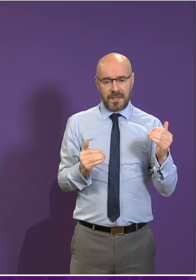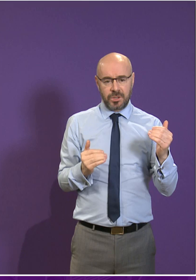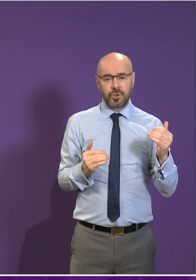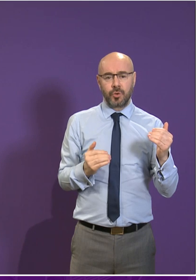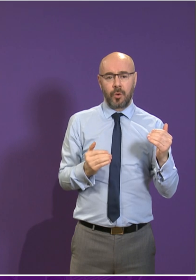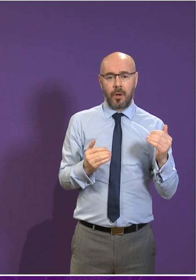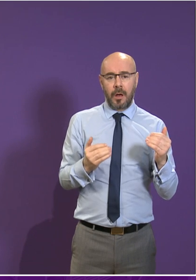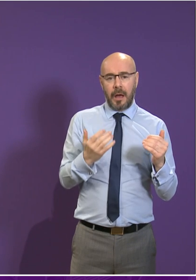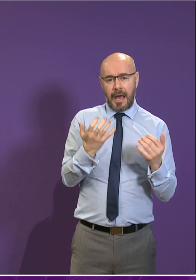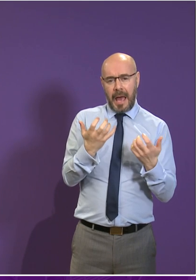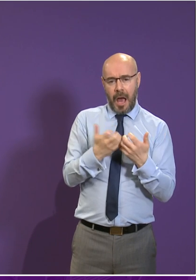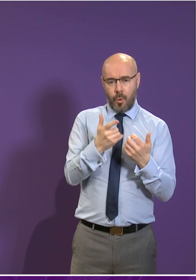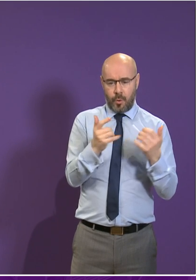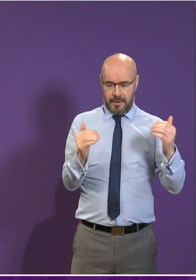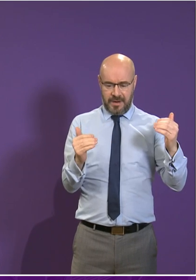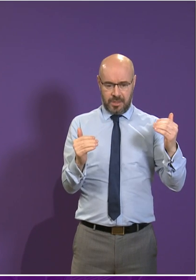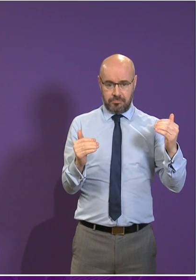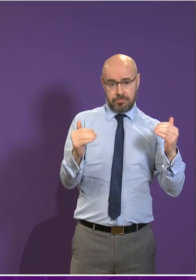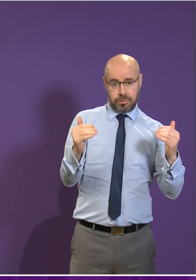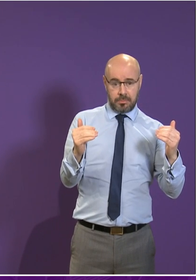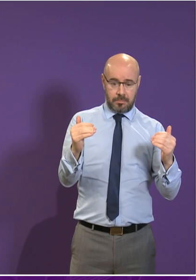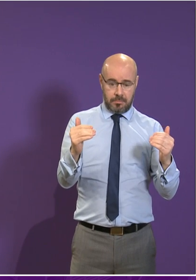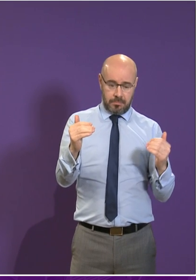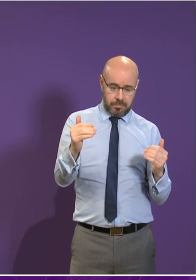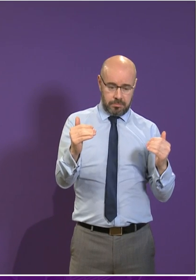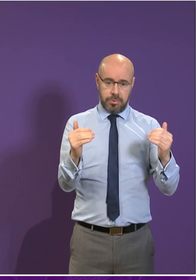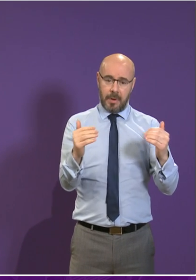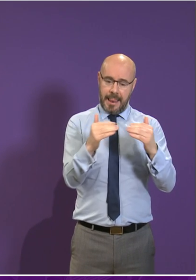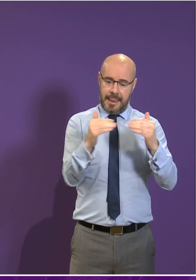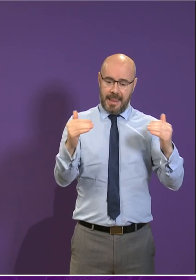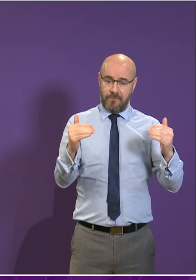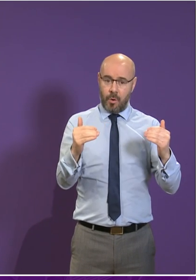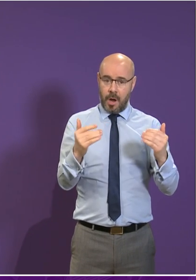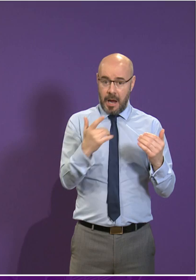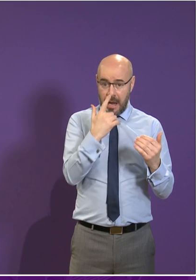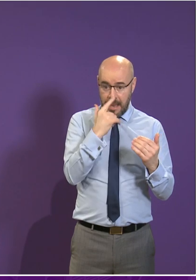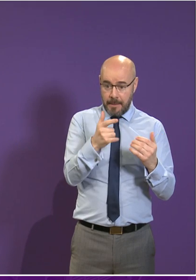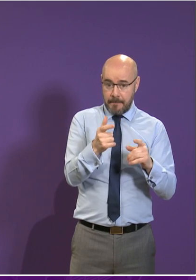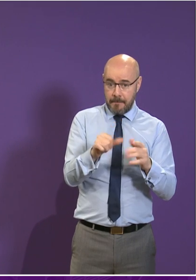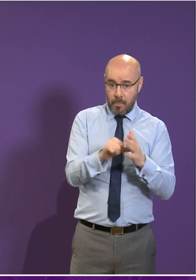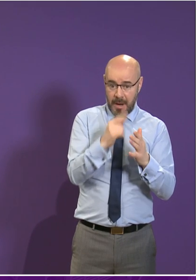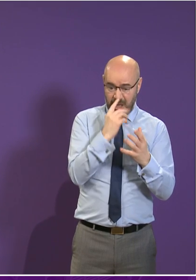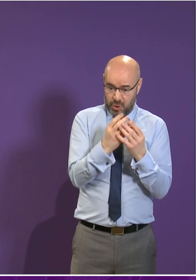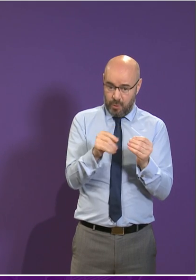around how we level that off? Or are we not at that stage yet? Are we so far behind the curve that that's not really an issue?